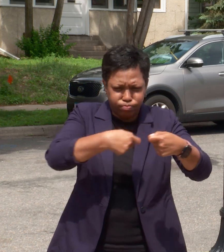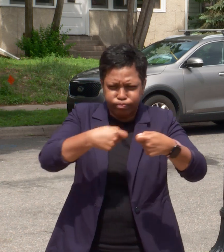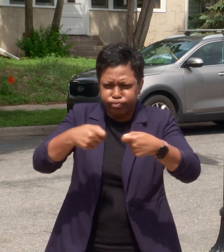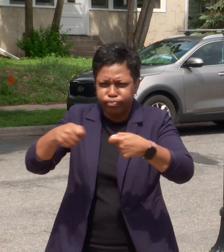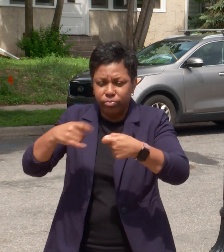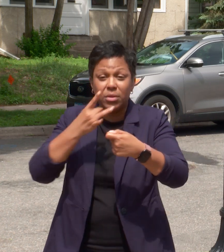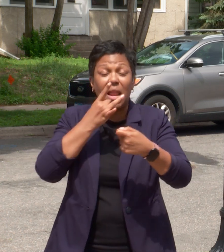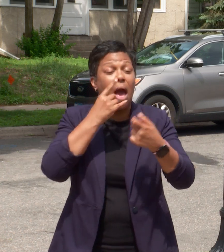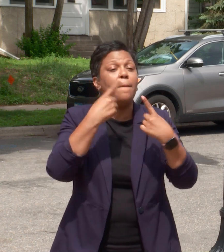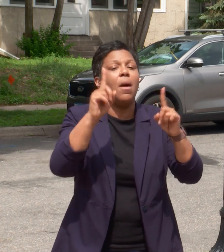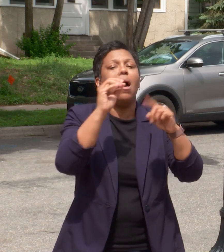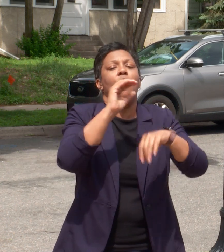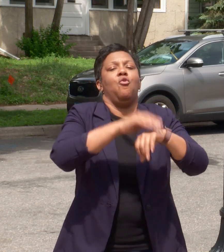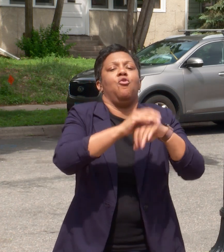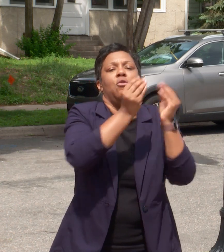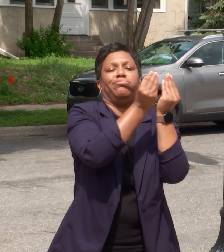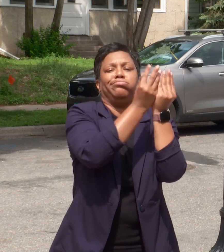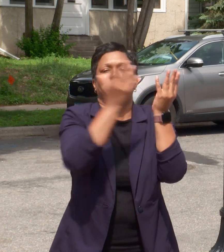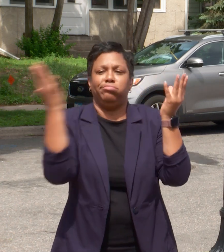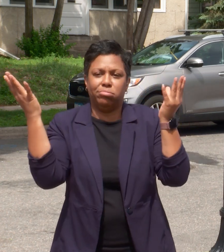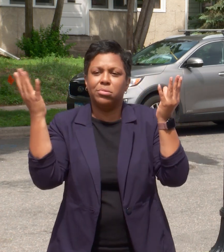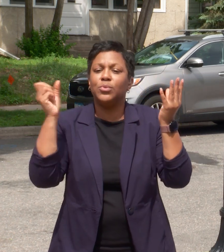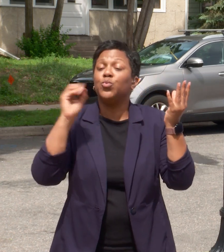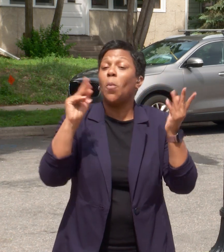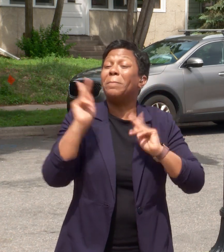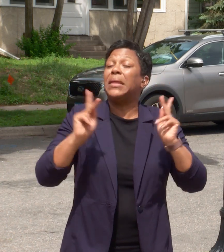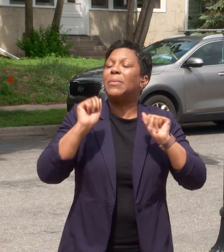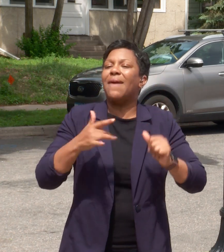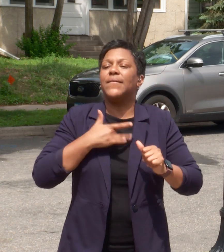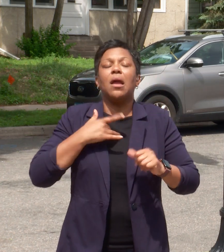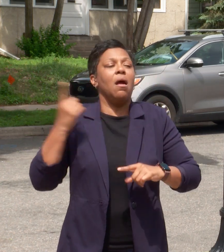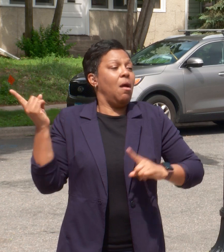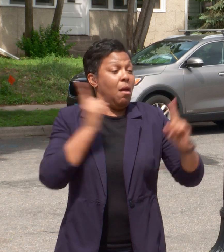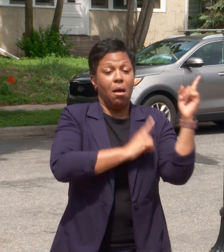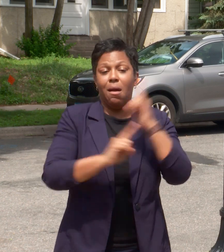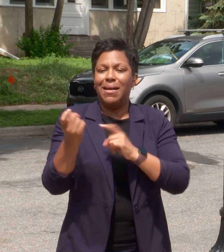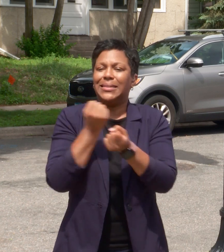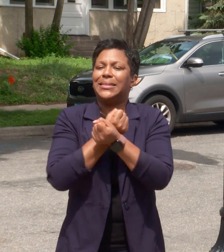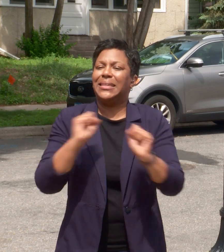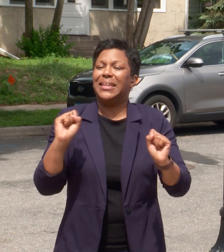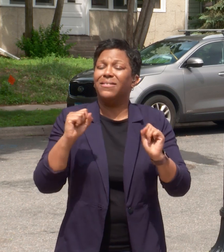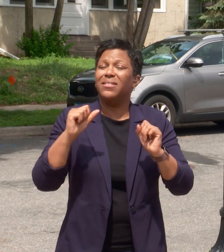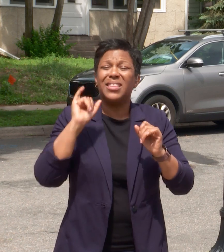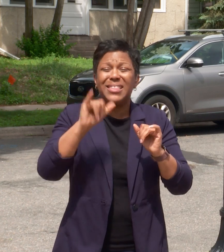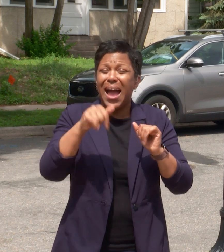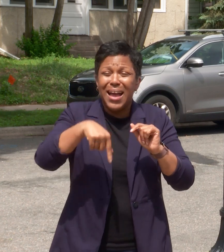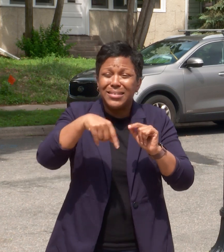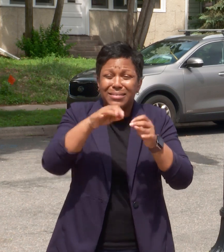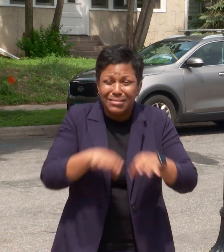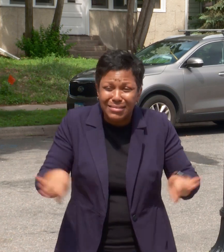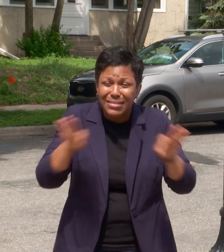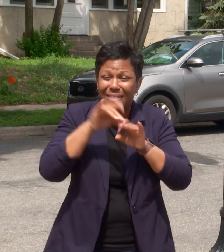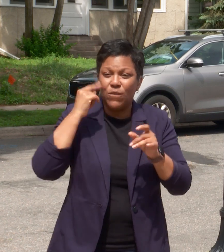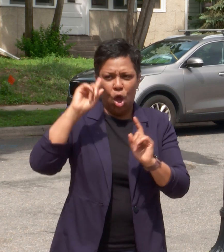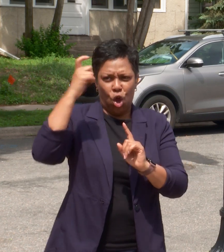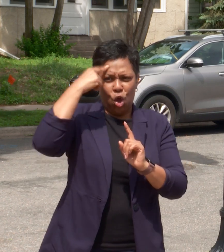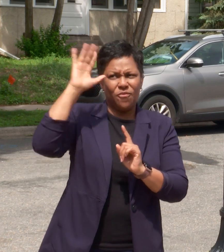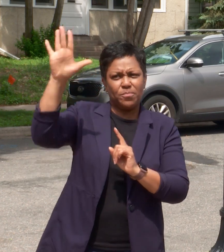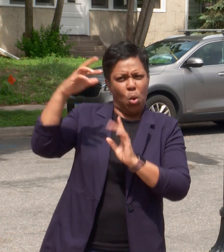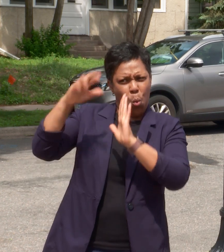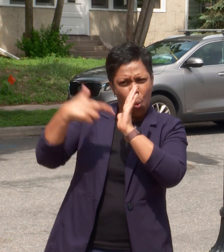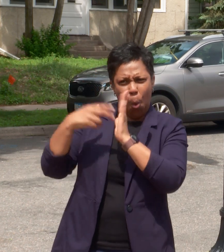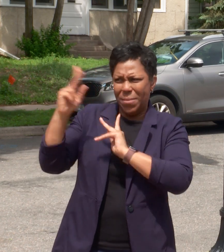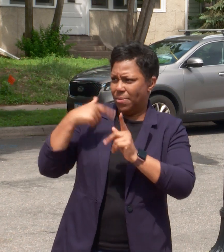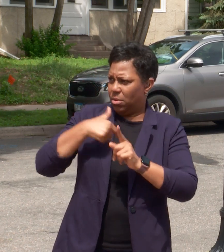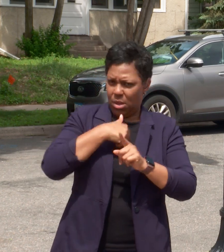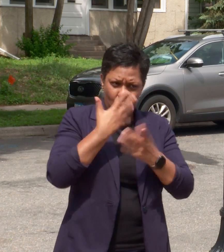of safety in these neighborhoods. This is, again, one of the core and critical functions of government, and we're going to make sure that people get the service they deserve. I'll open it